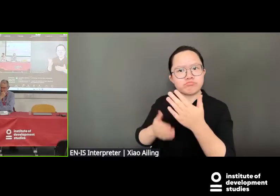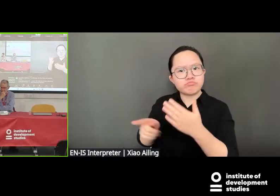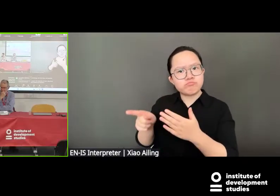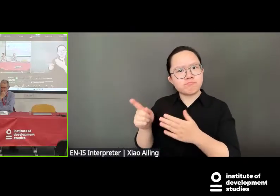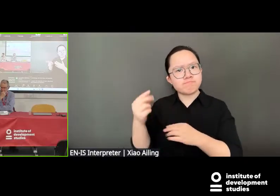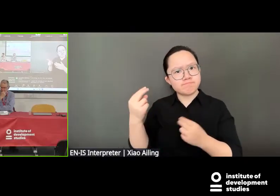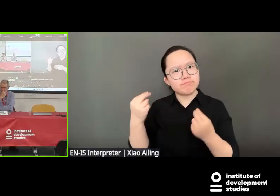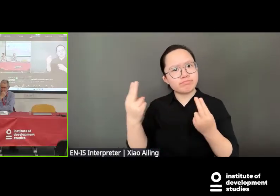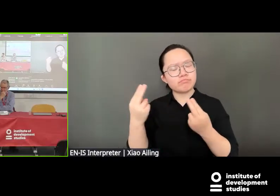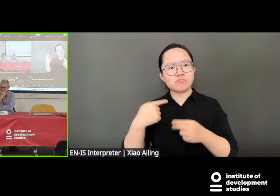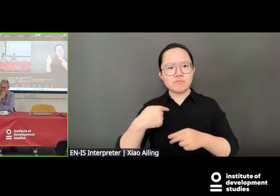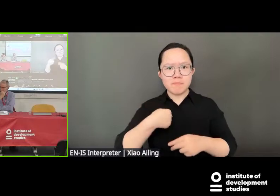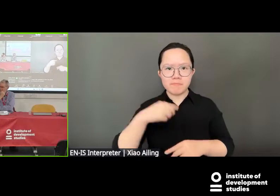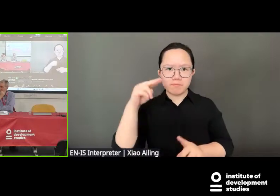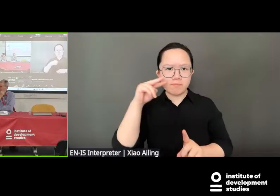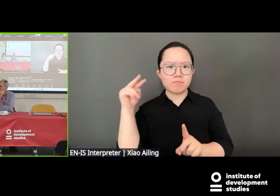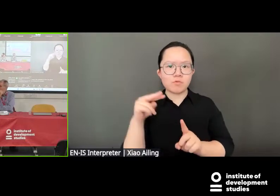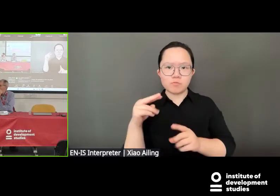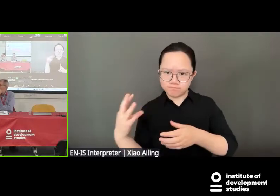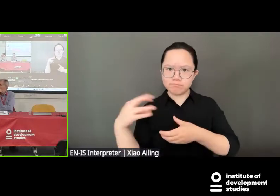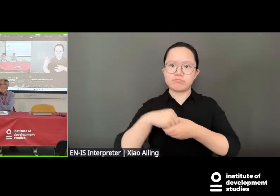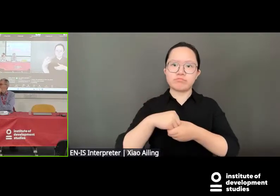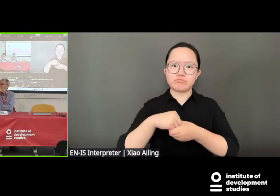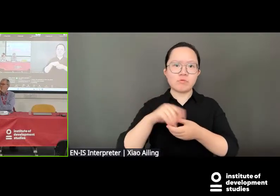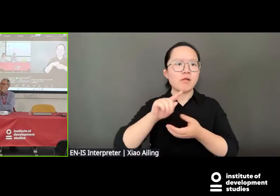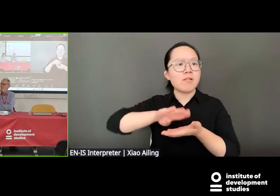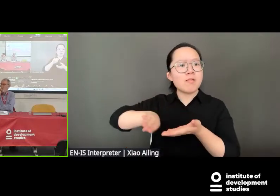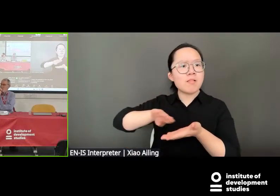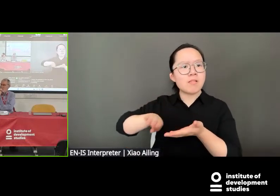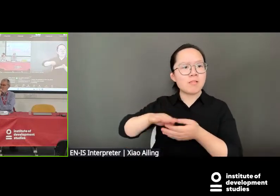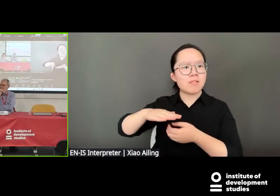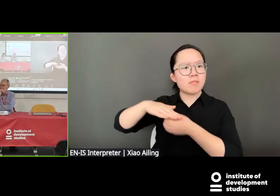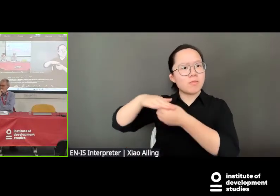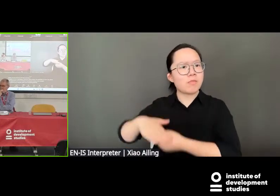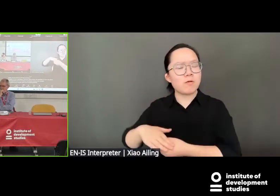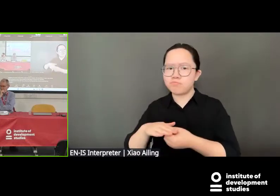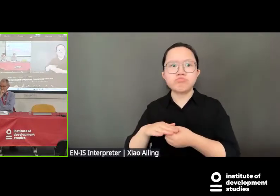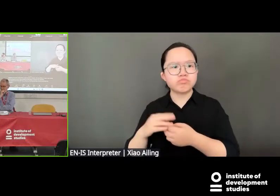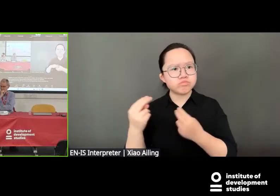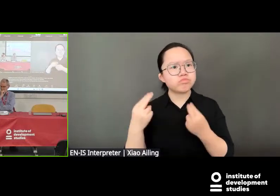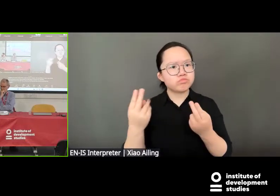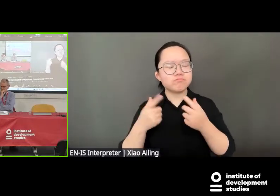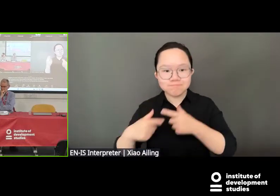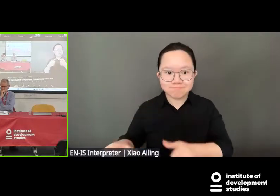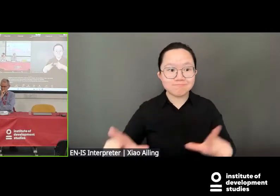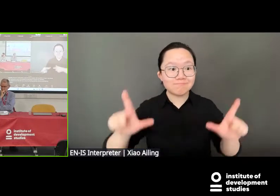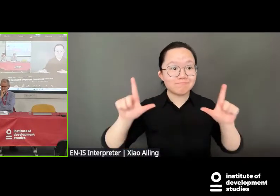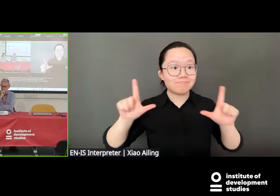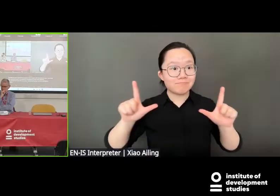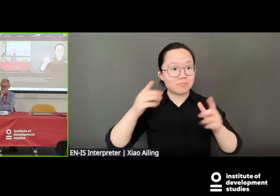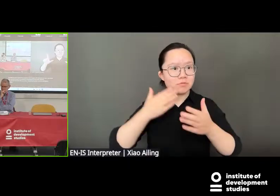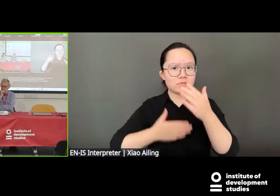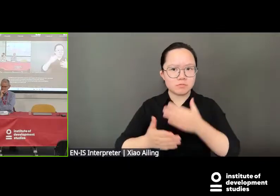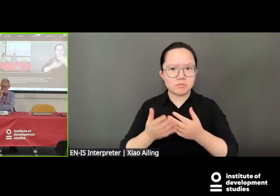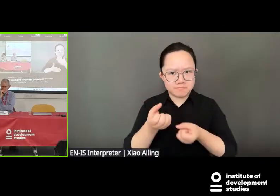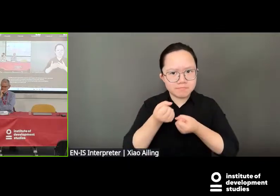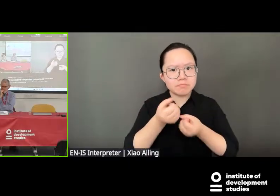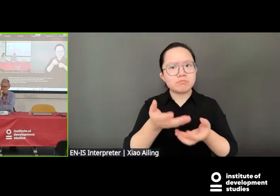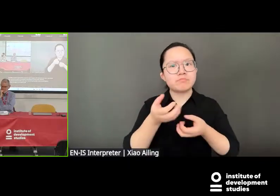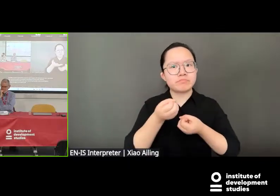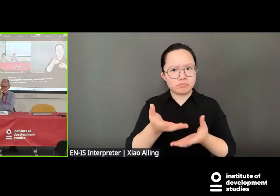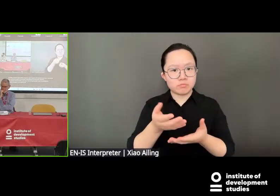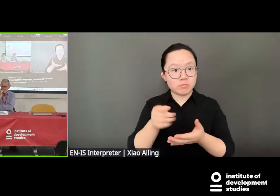and materials used when conducting disability inclusive participatory research recognize and adapt to the diversity